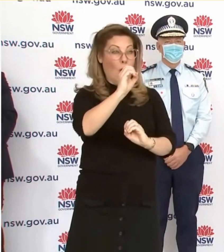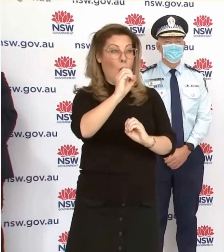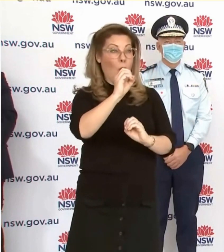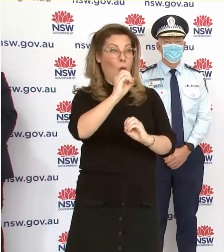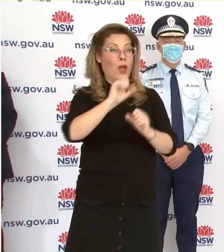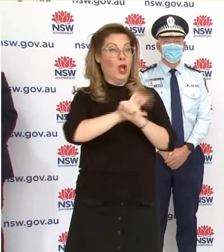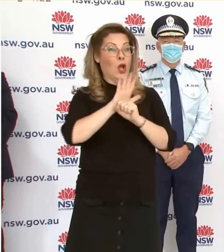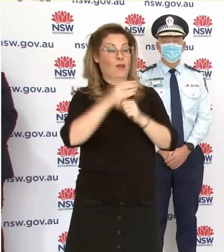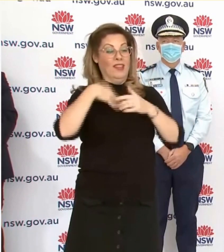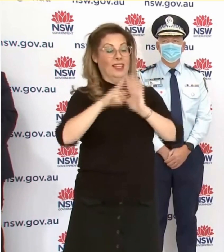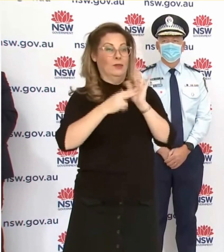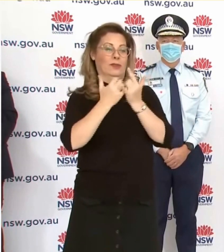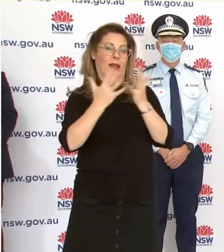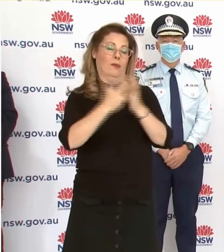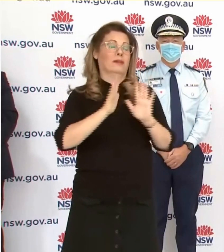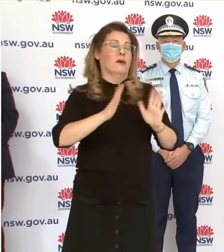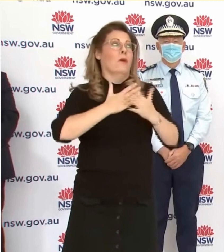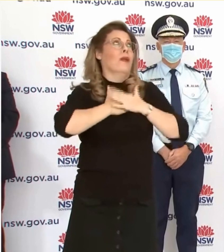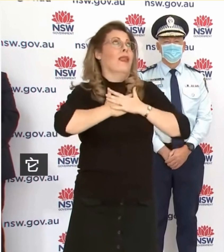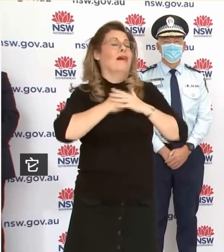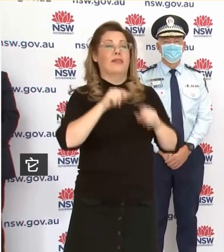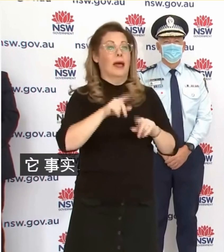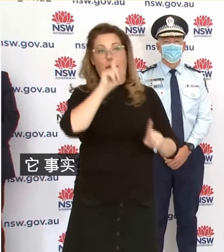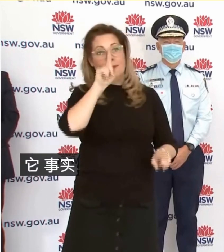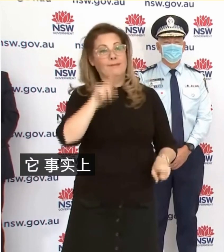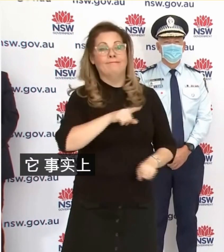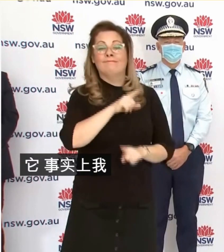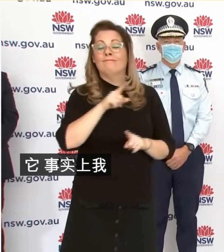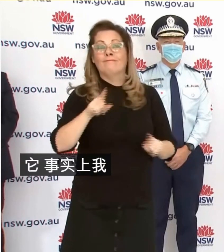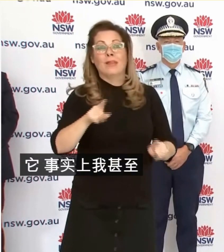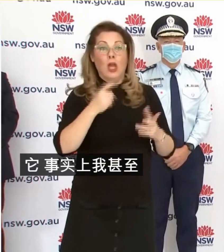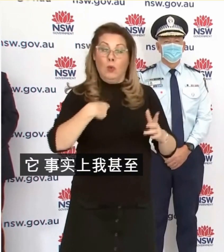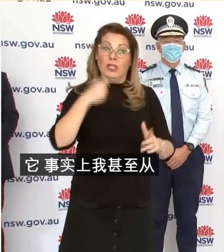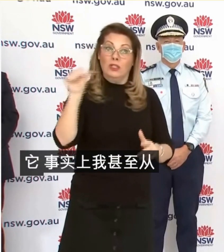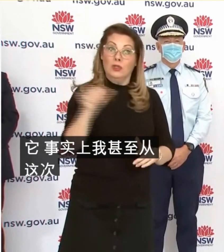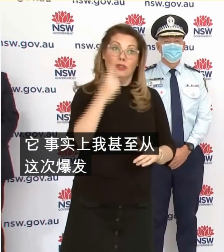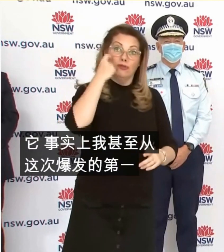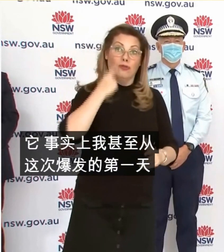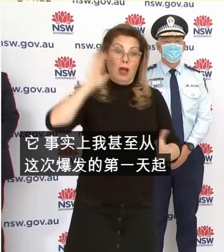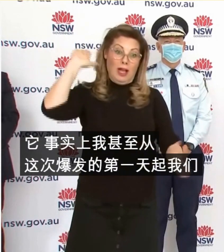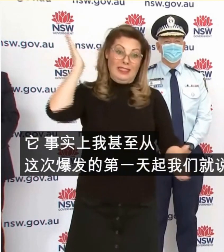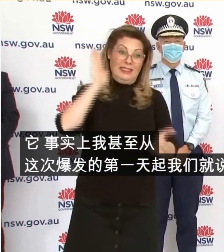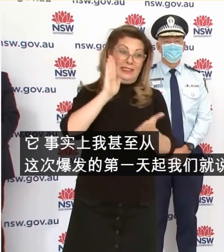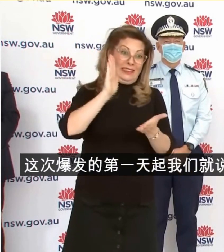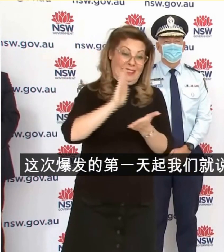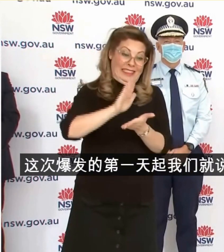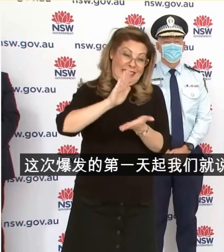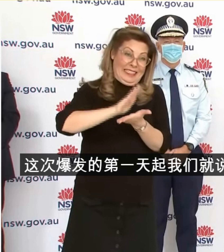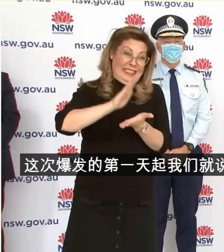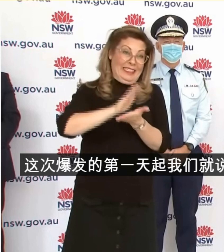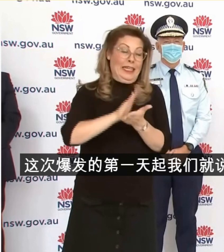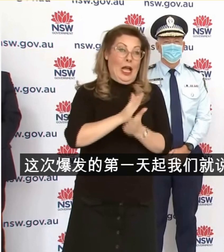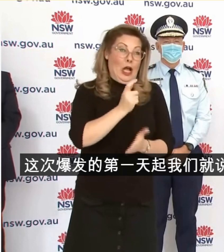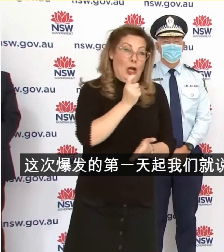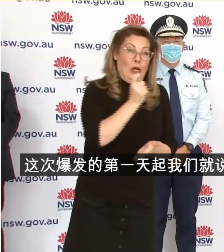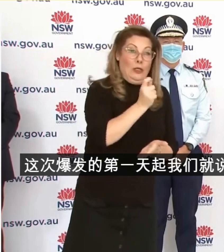transmission. I mean, of course we strive to get close to that as possible, and in fact, even since day one of this outbreak, we've said we want to